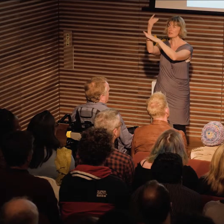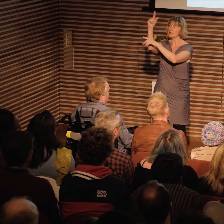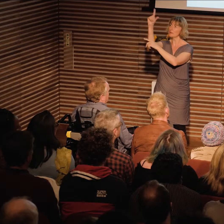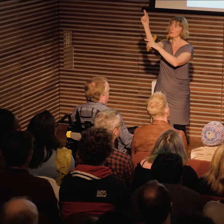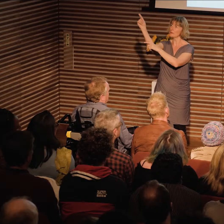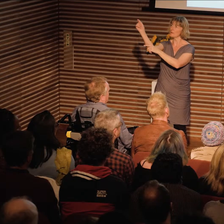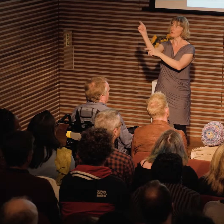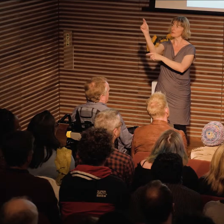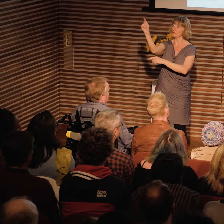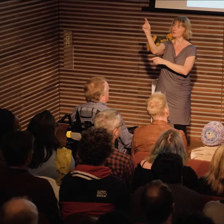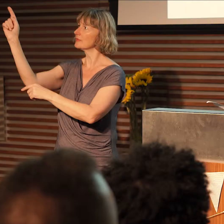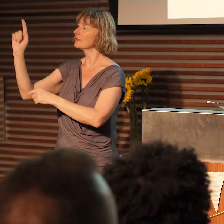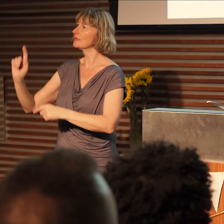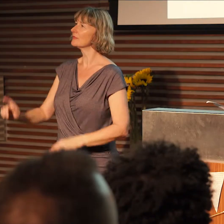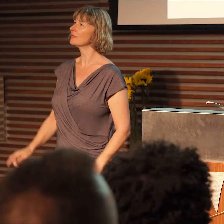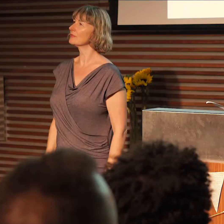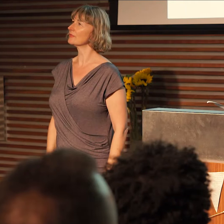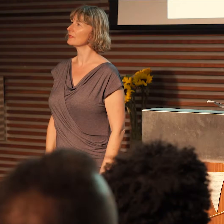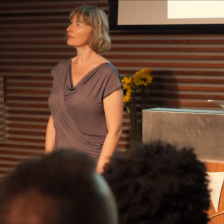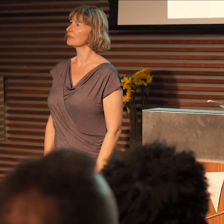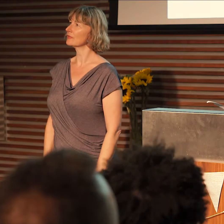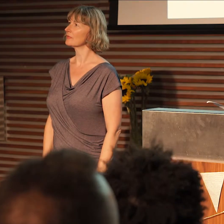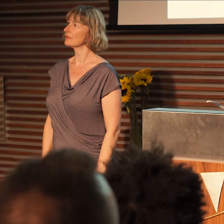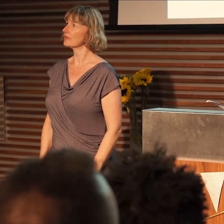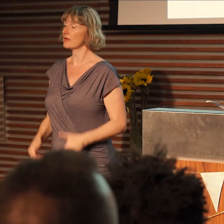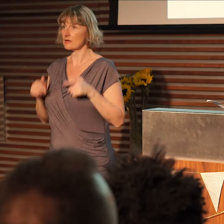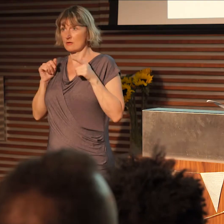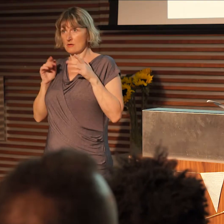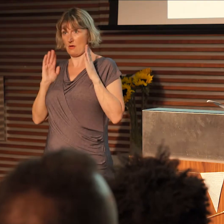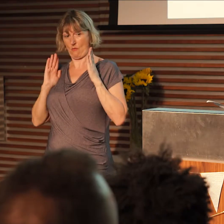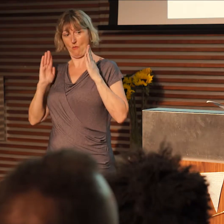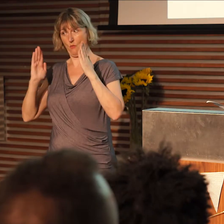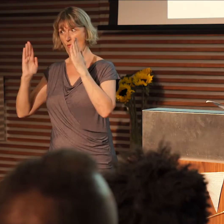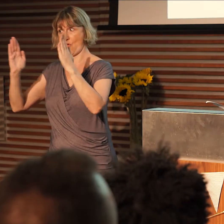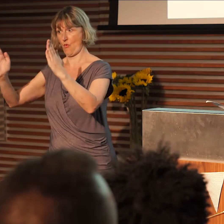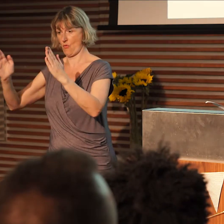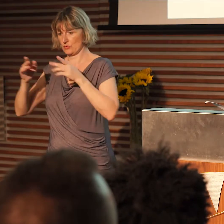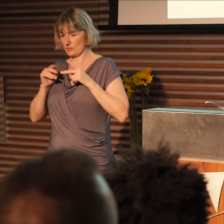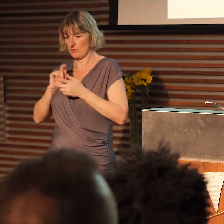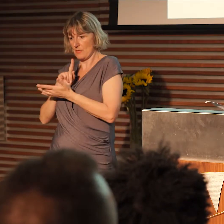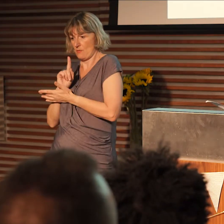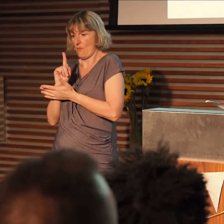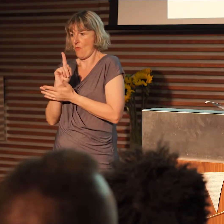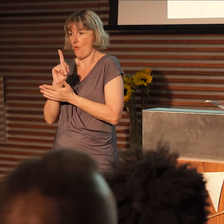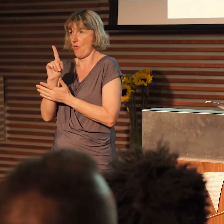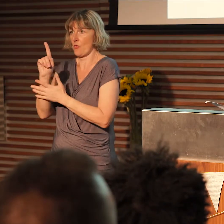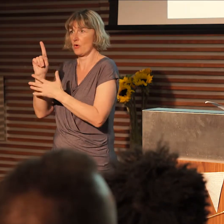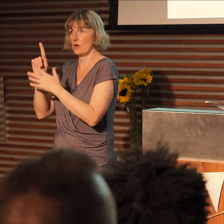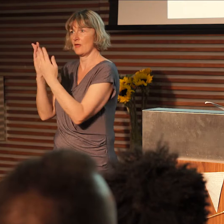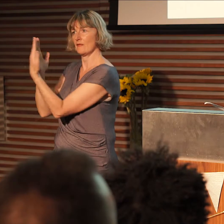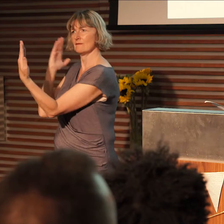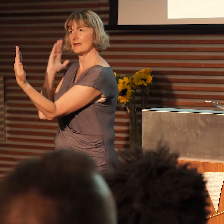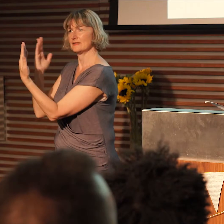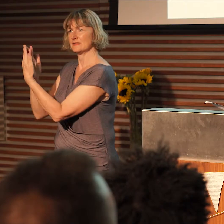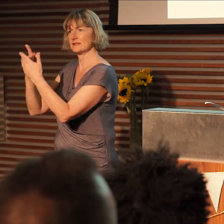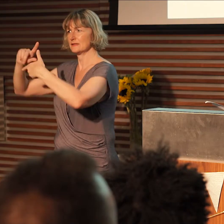the houses opposite. Down the passageway between the houses, the diamonds of a chain link